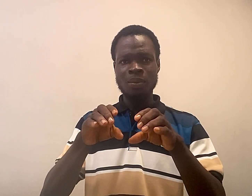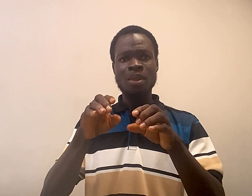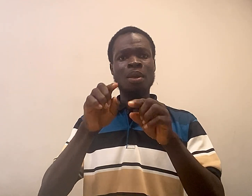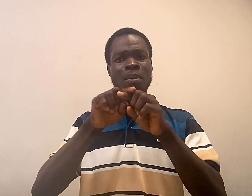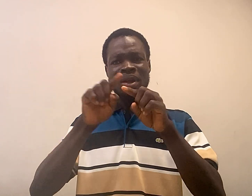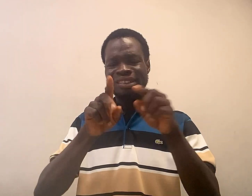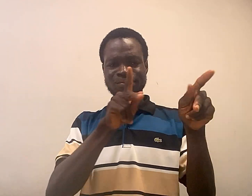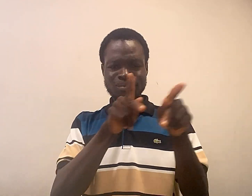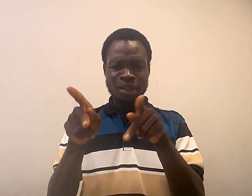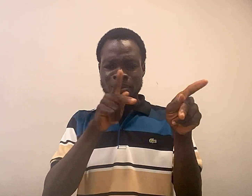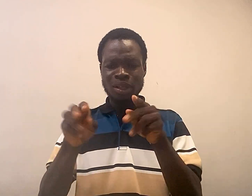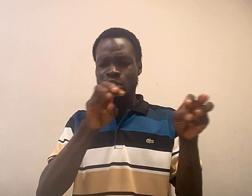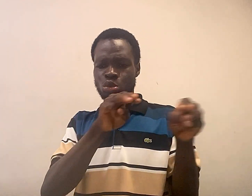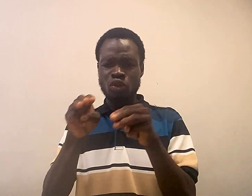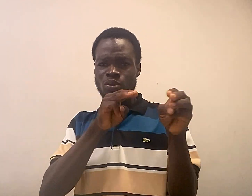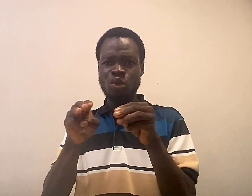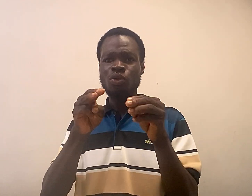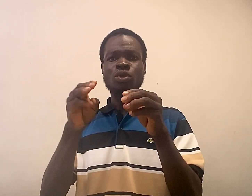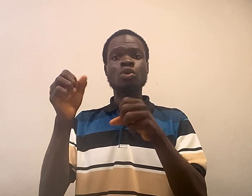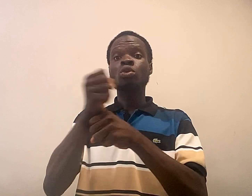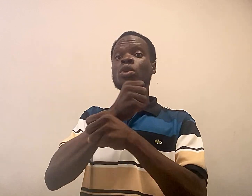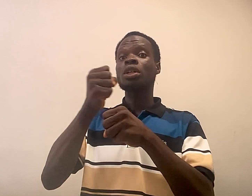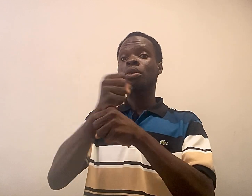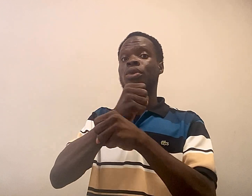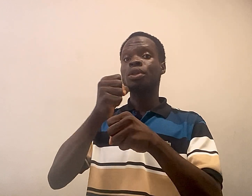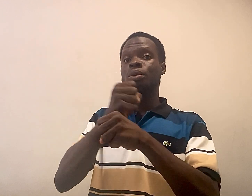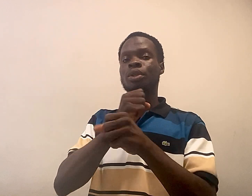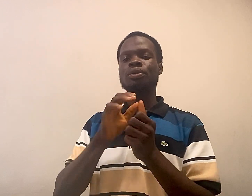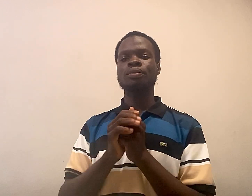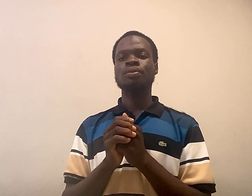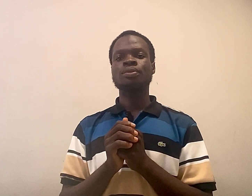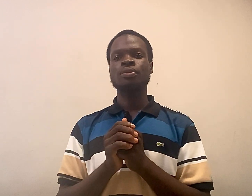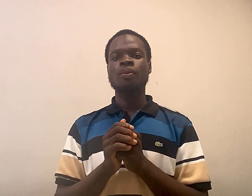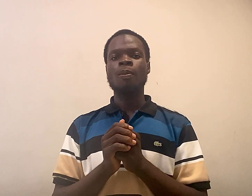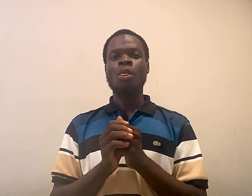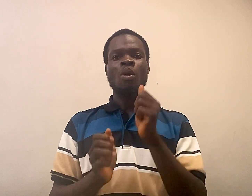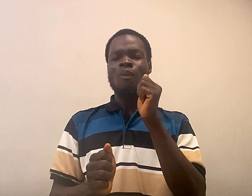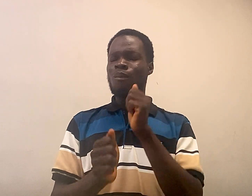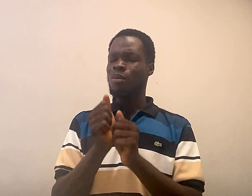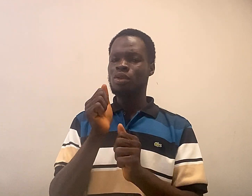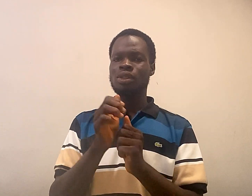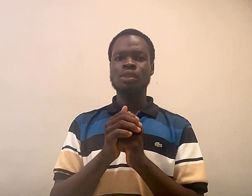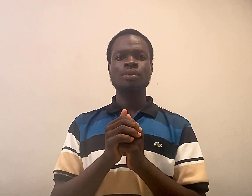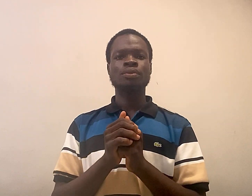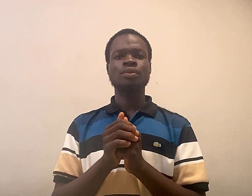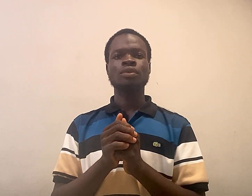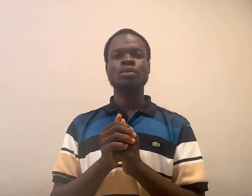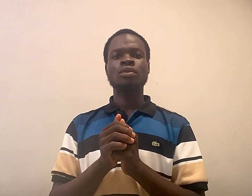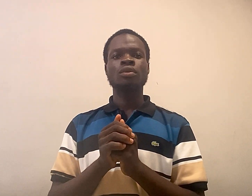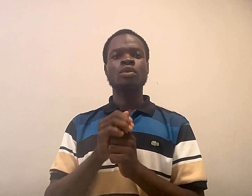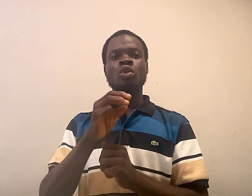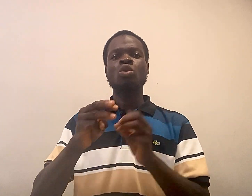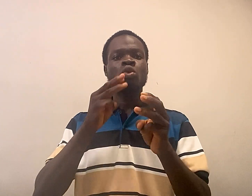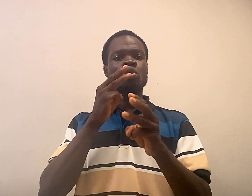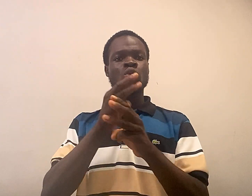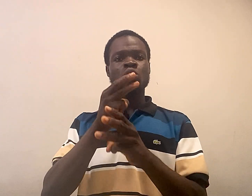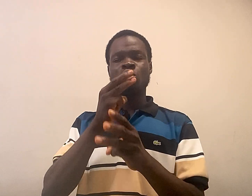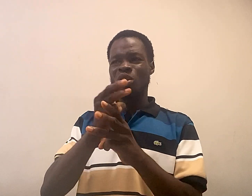I win. That's the Thomas Shelby method. Master it, and the world will kneel before your silence.